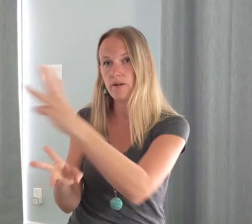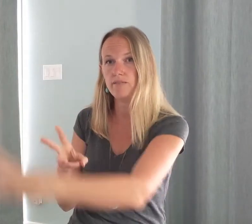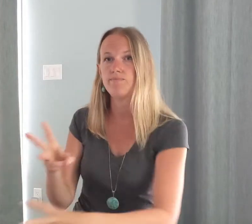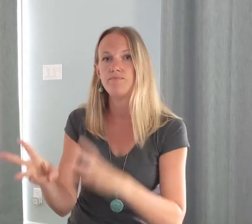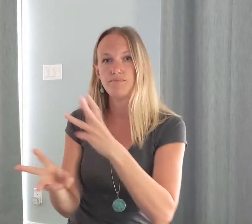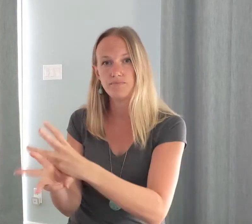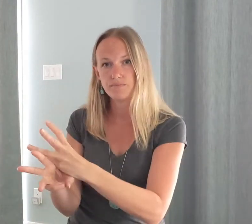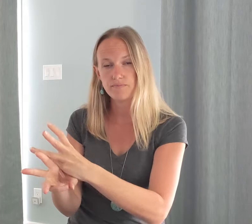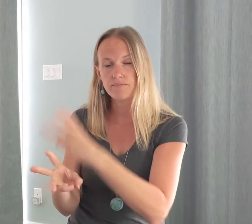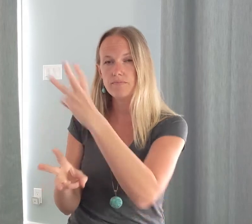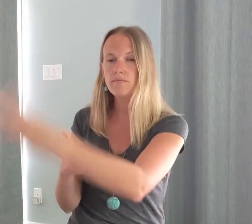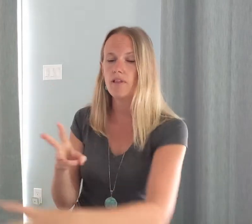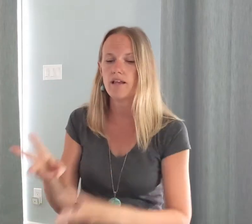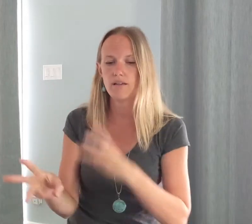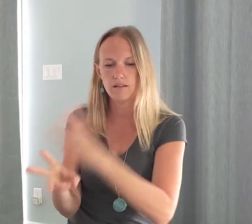one. Okay.